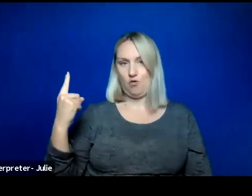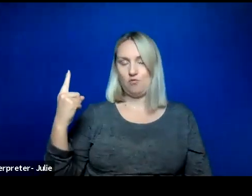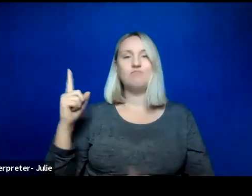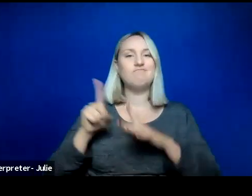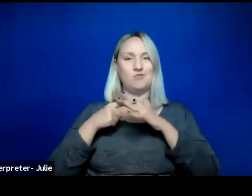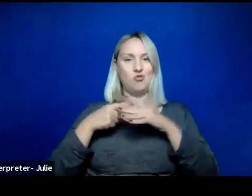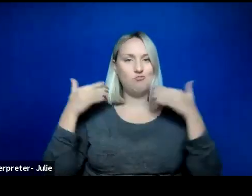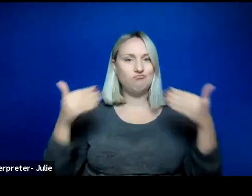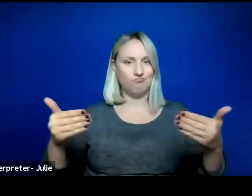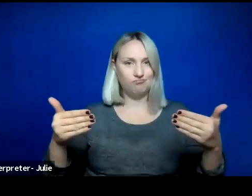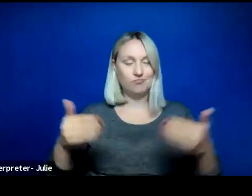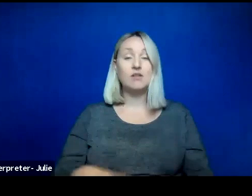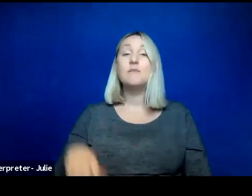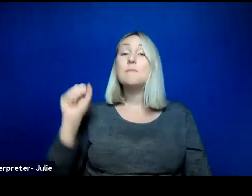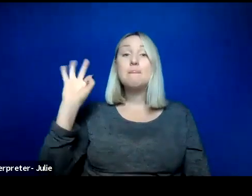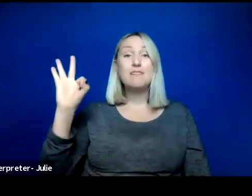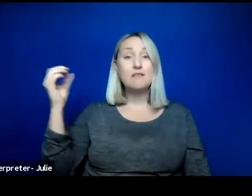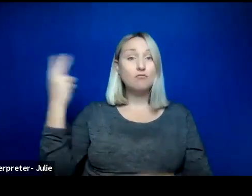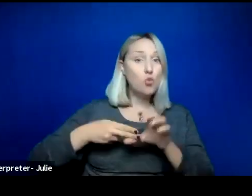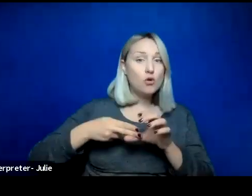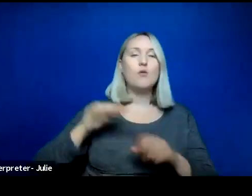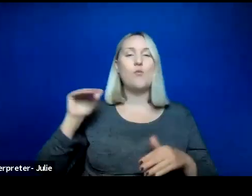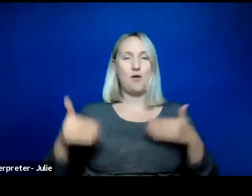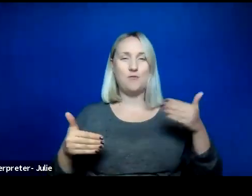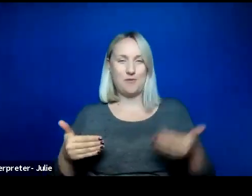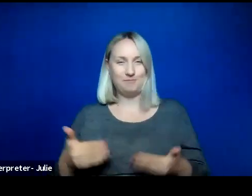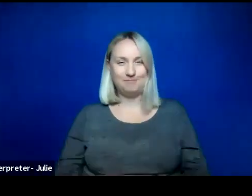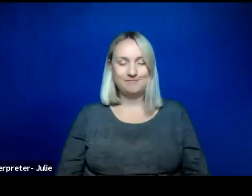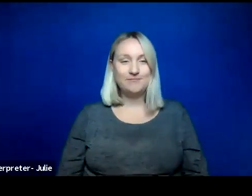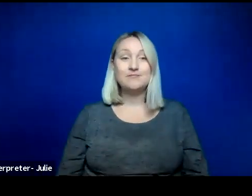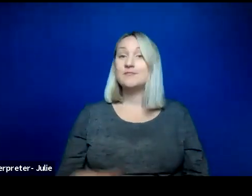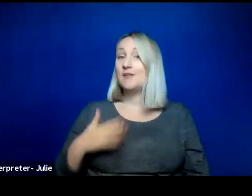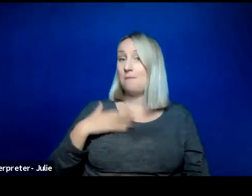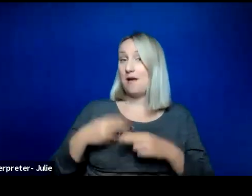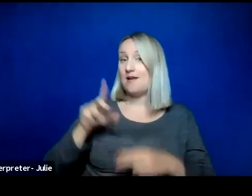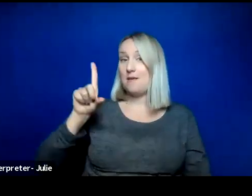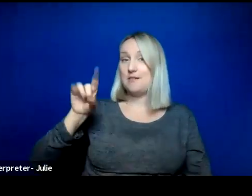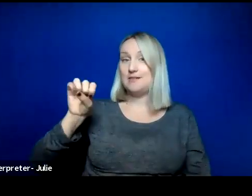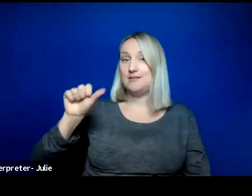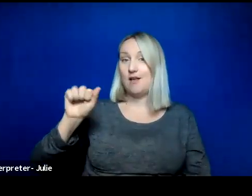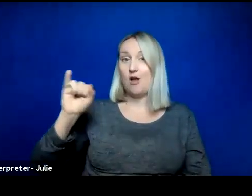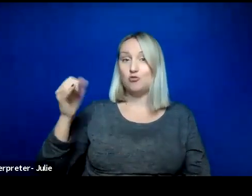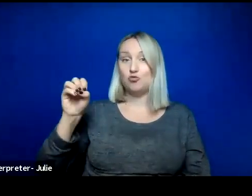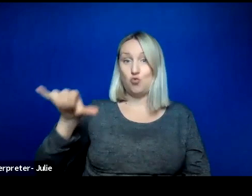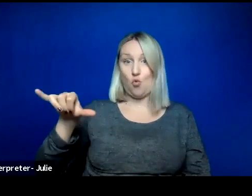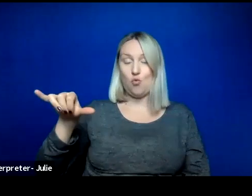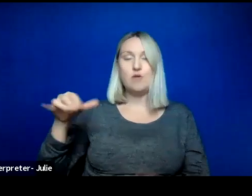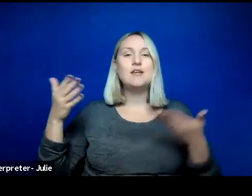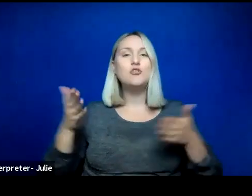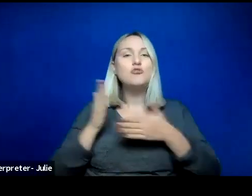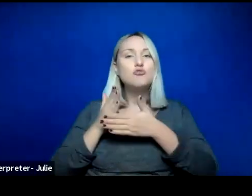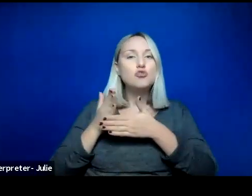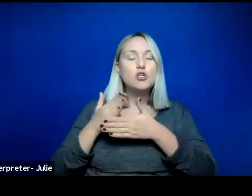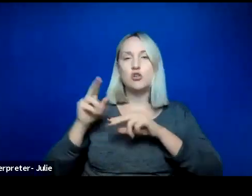get started. But if you're just joining us, welcome, welcome. My name is Lisa Joy, and I'm here to share a